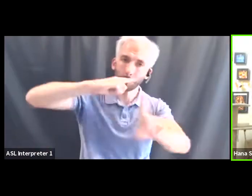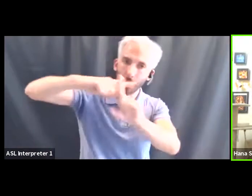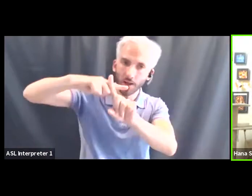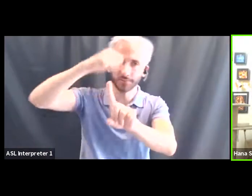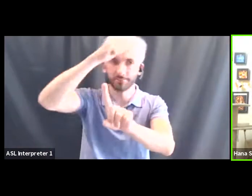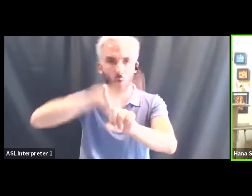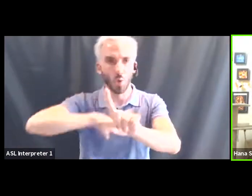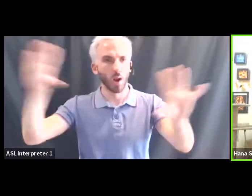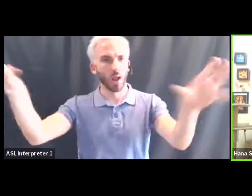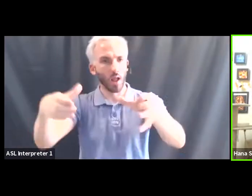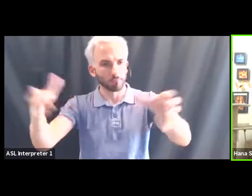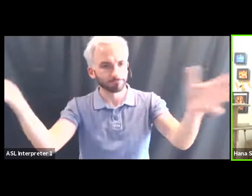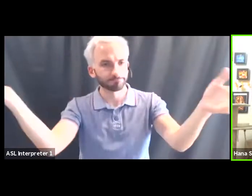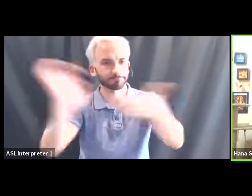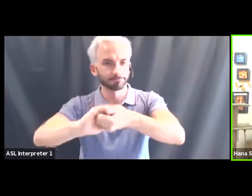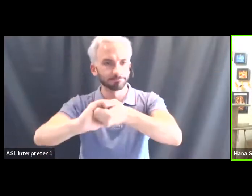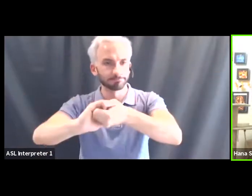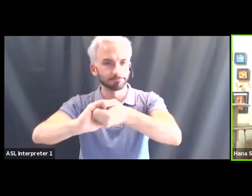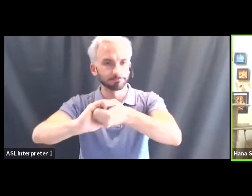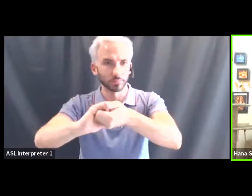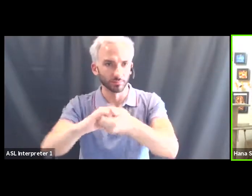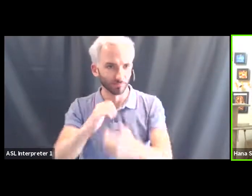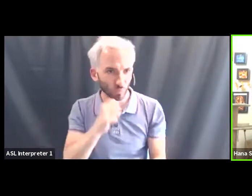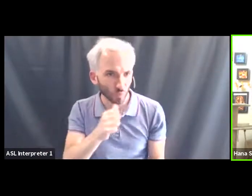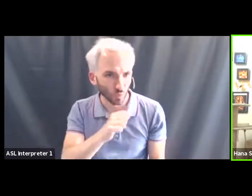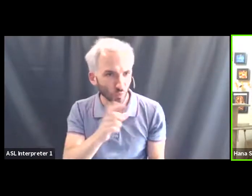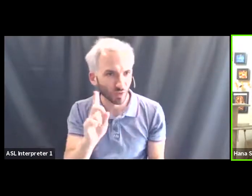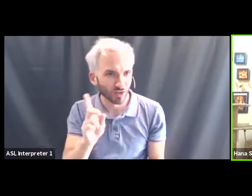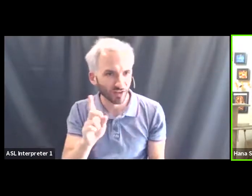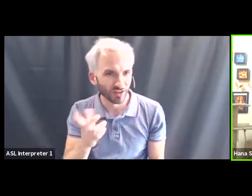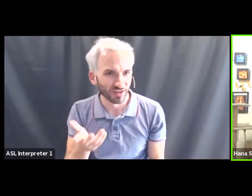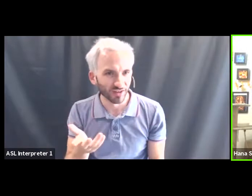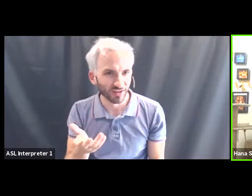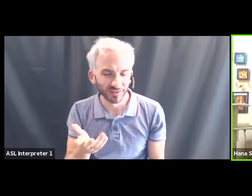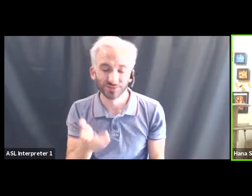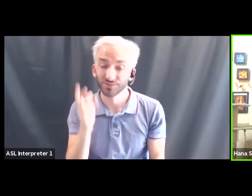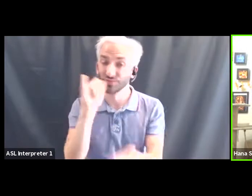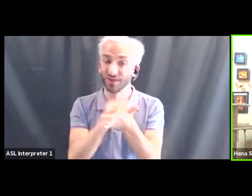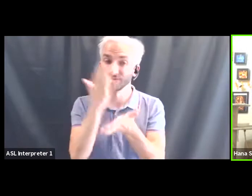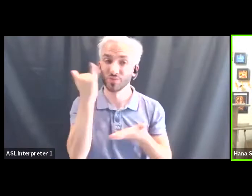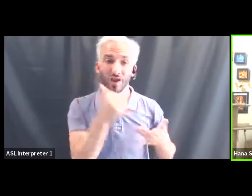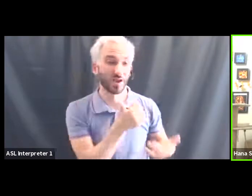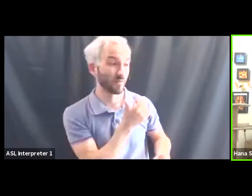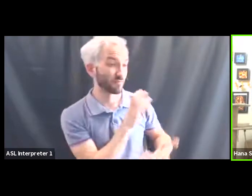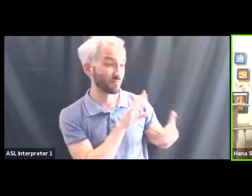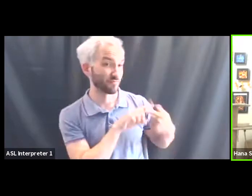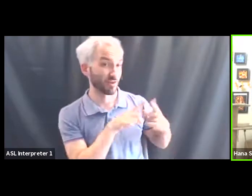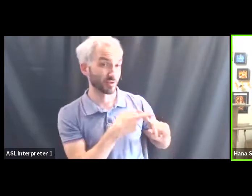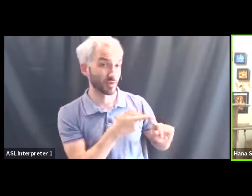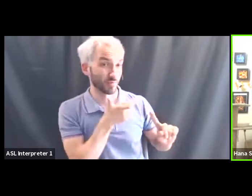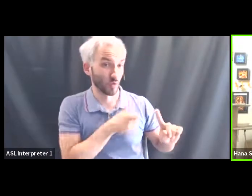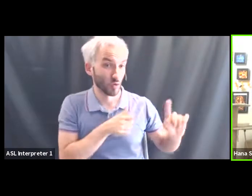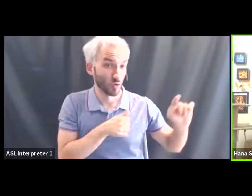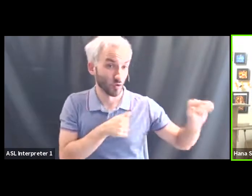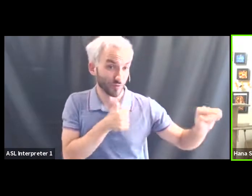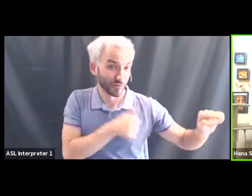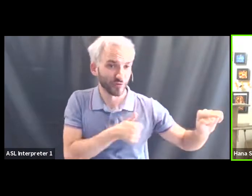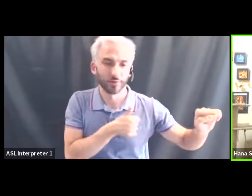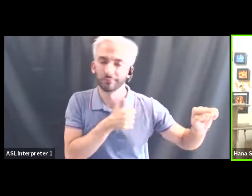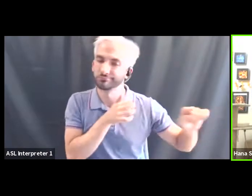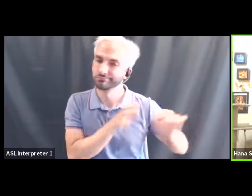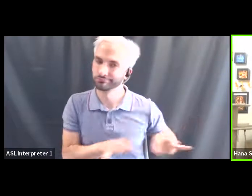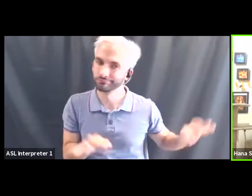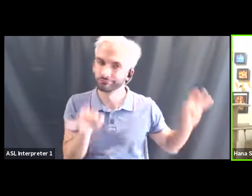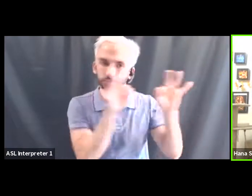This is why girl friendships are so important, because each one subverts the idea that we are all in competition with each